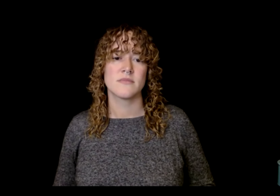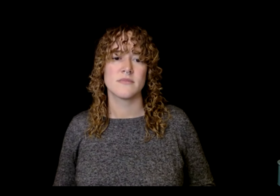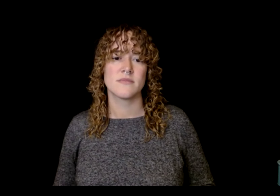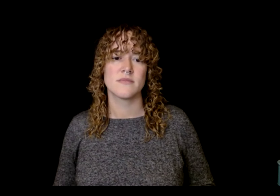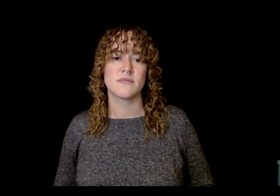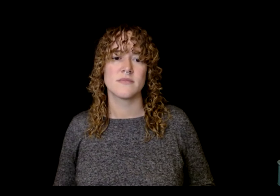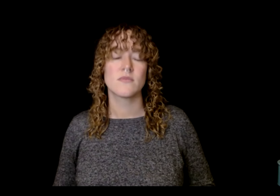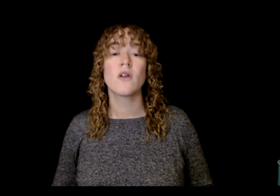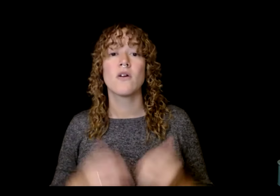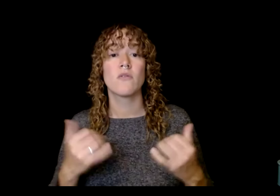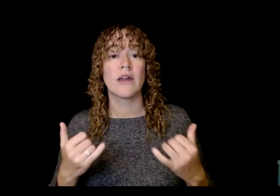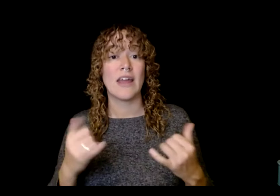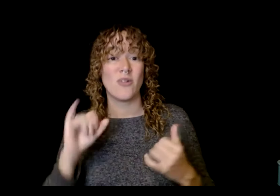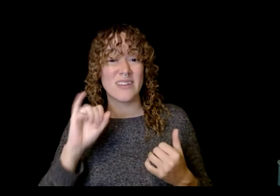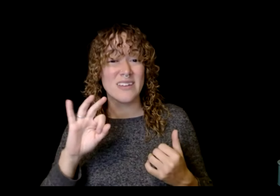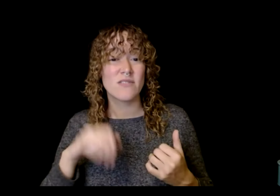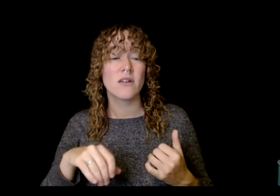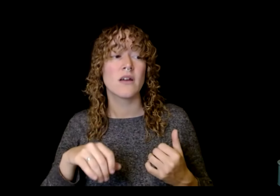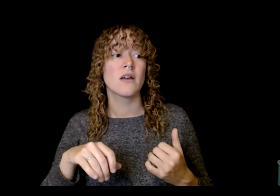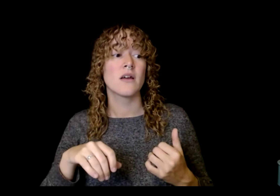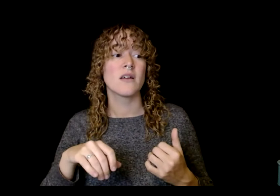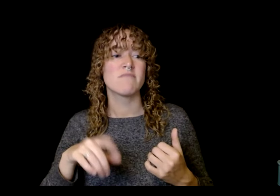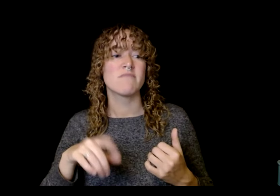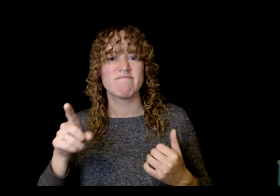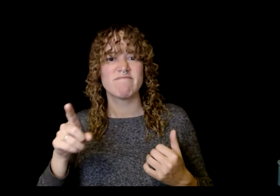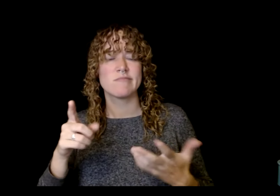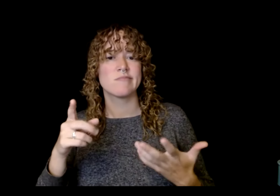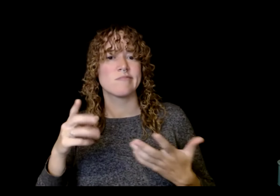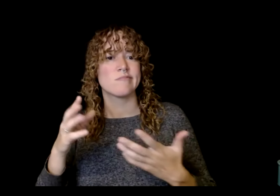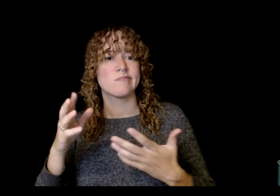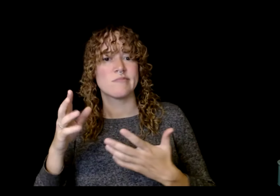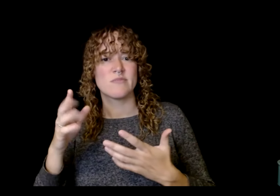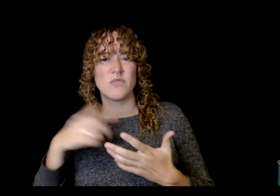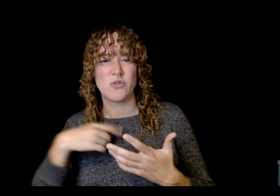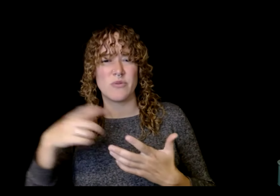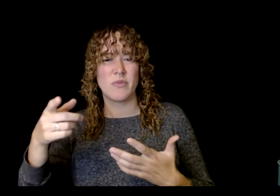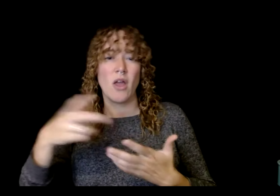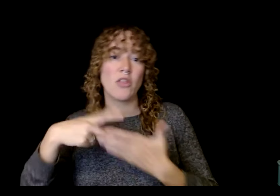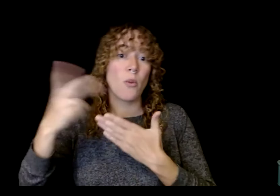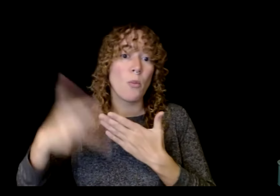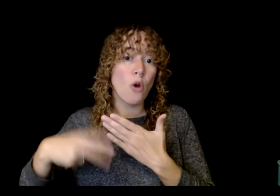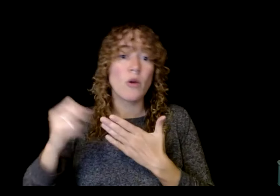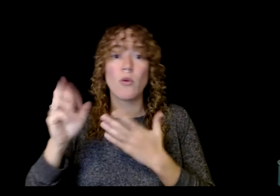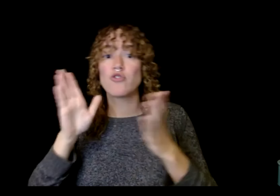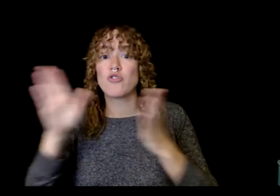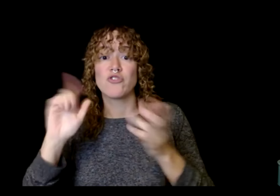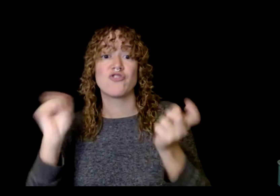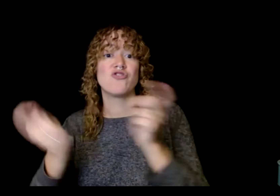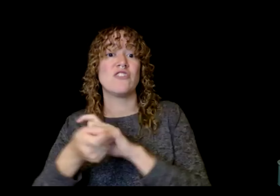if tangible changes are happening to a program or service that ODHS administers, that will